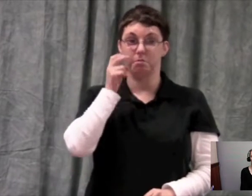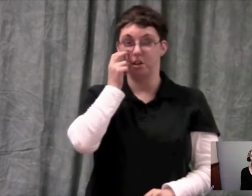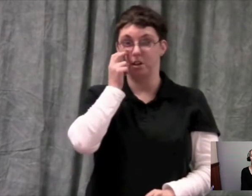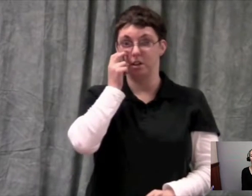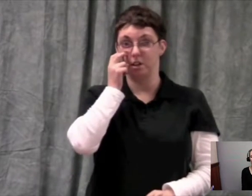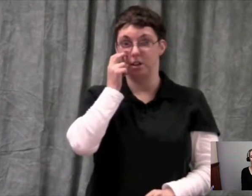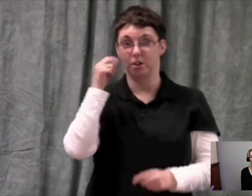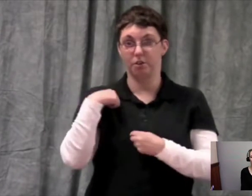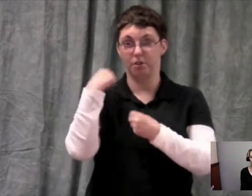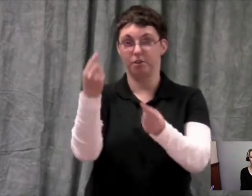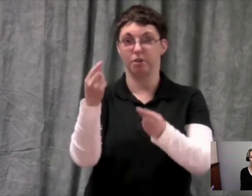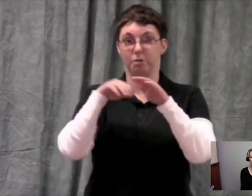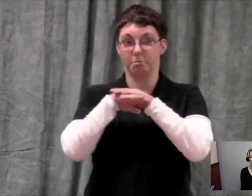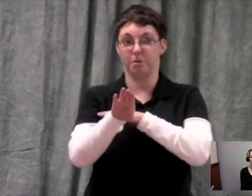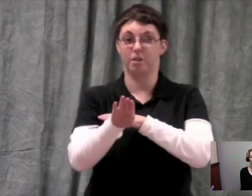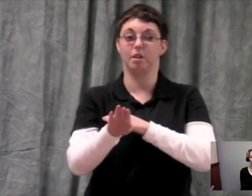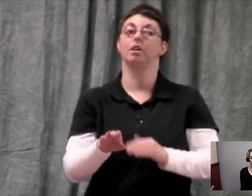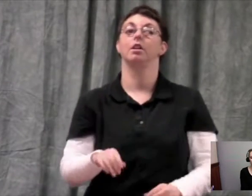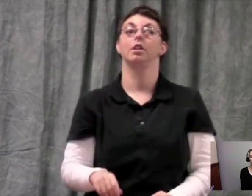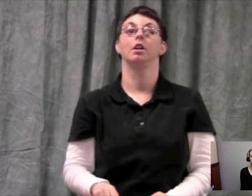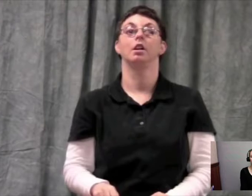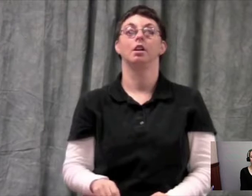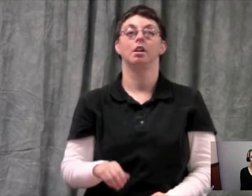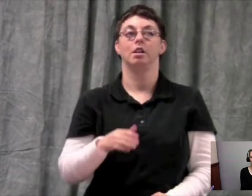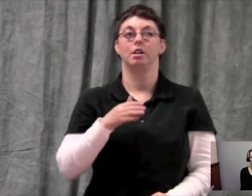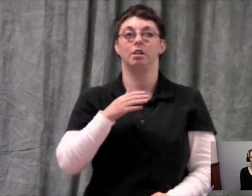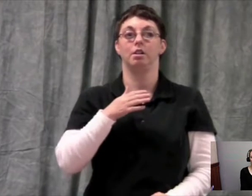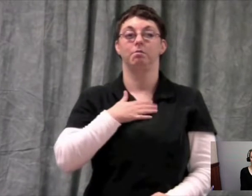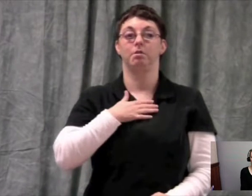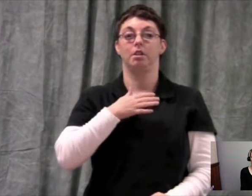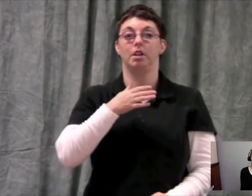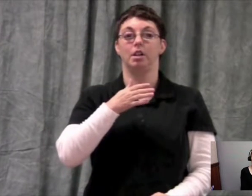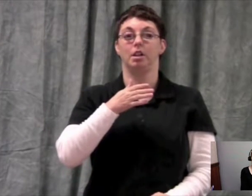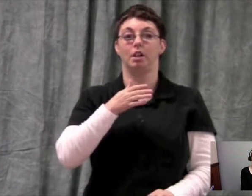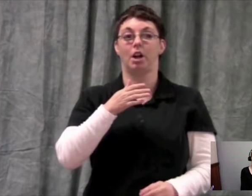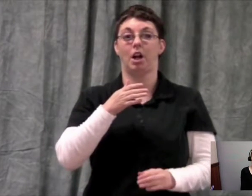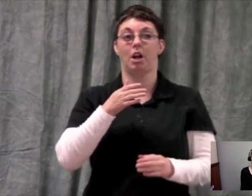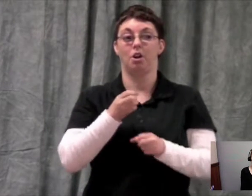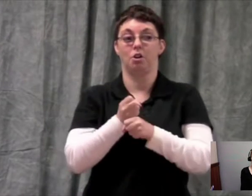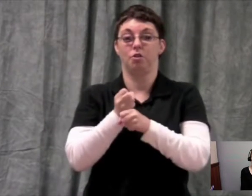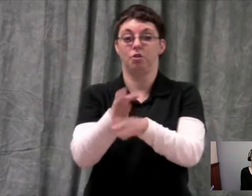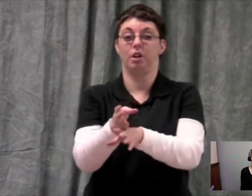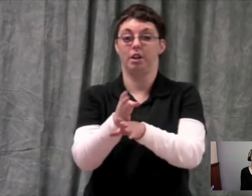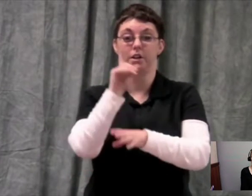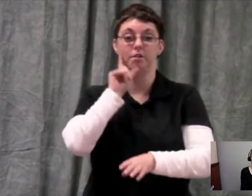So growing up, I was born deafblind. I had German measles when I was